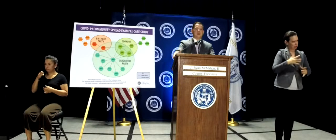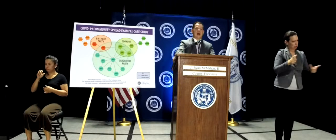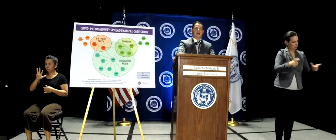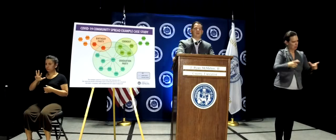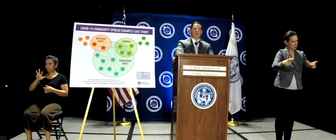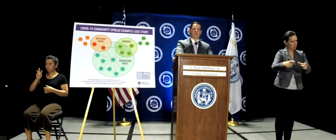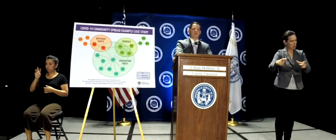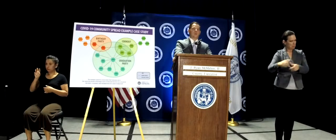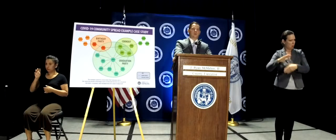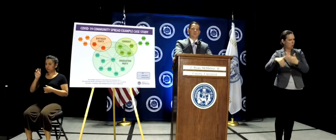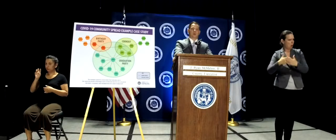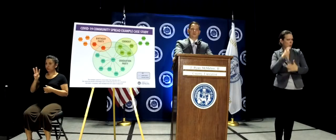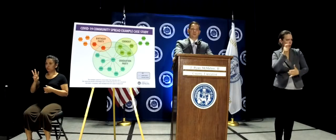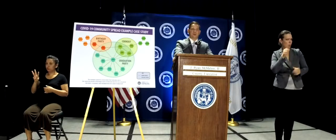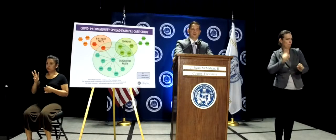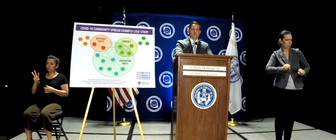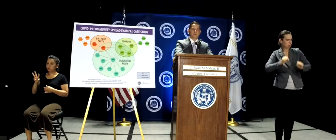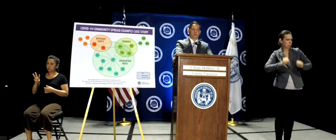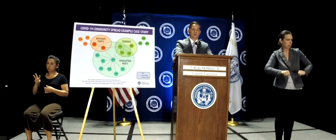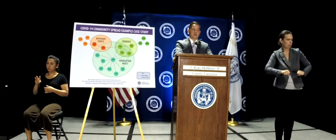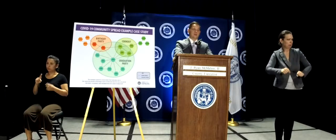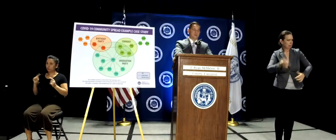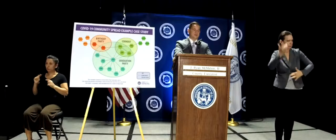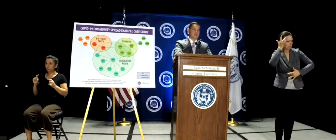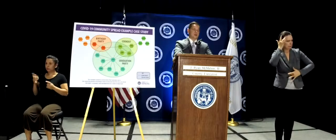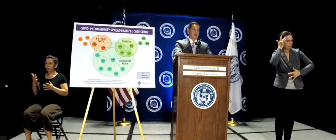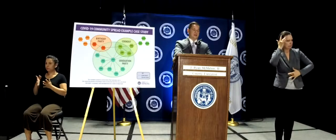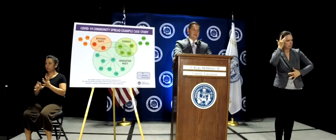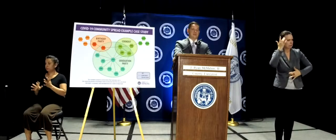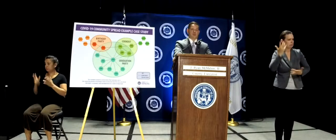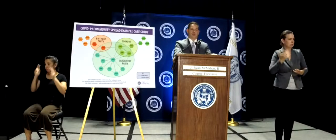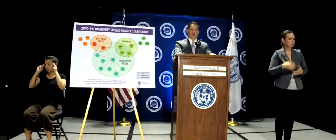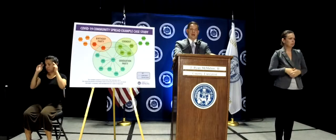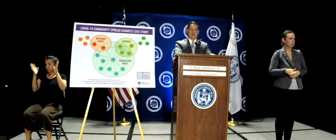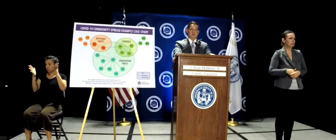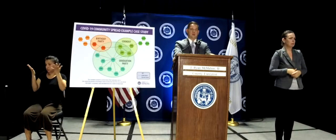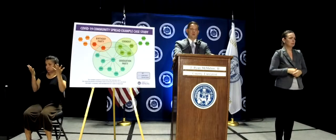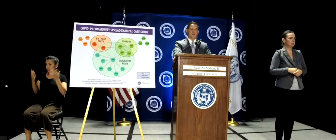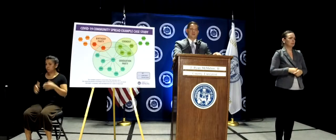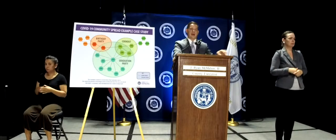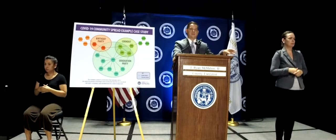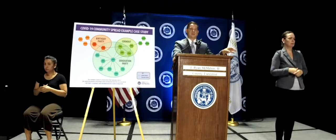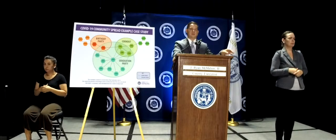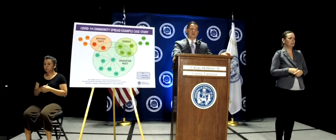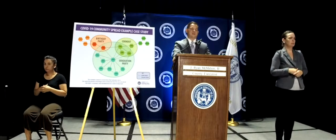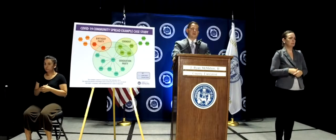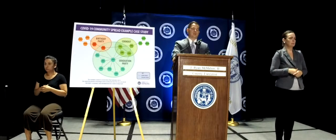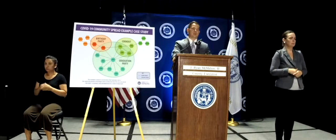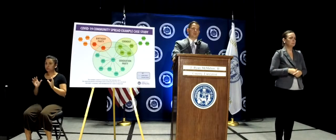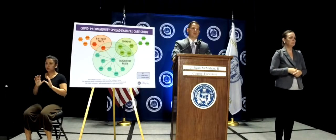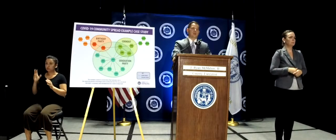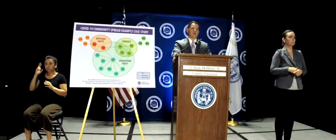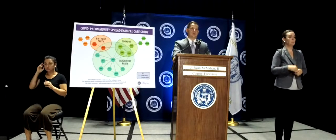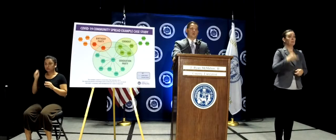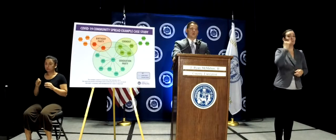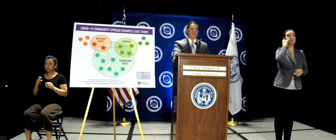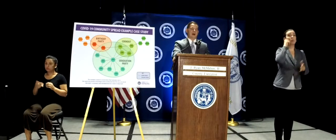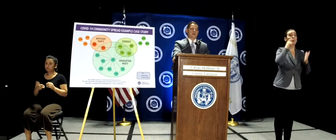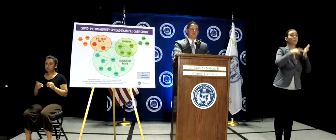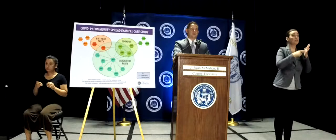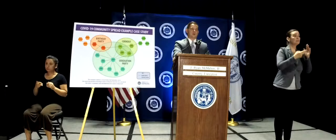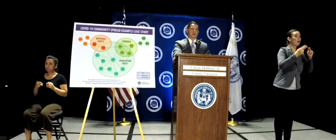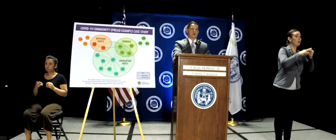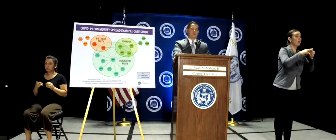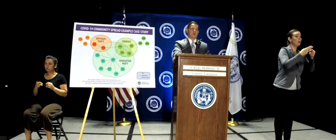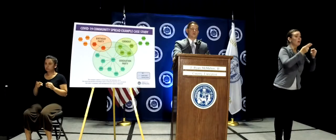process. Nobody briefs me. There's HIPAA rules on things unless there's trends or there's gaps in the investigation. So